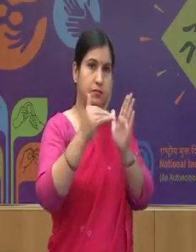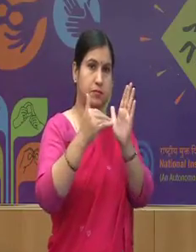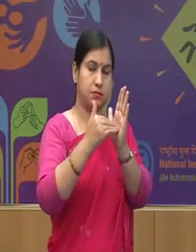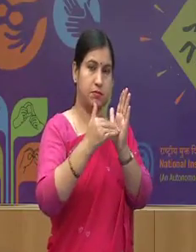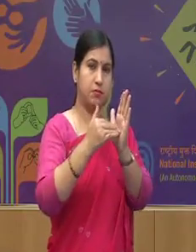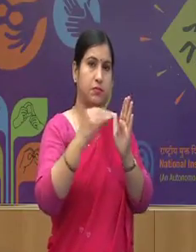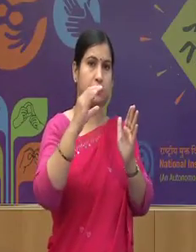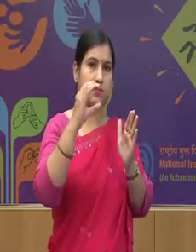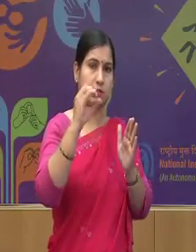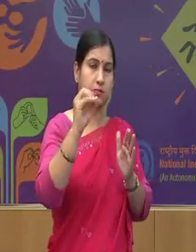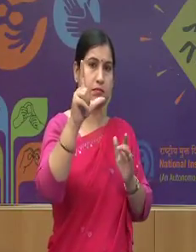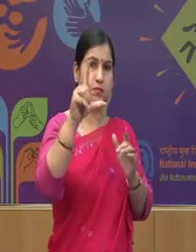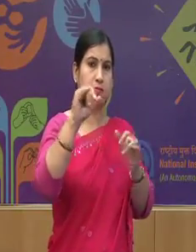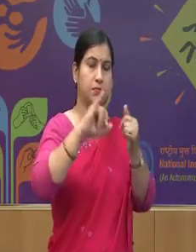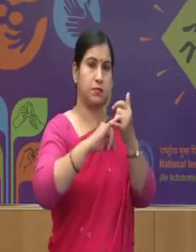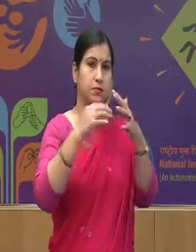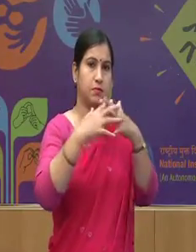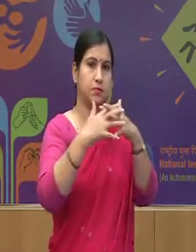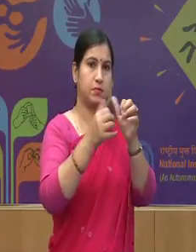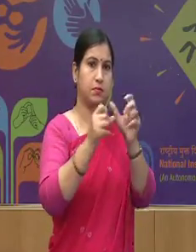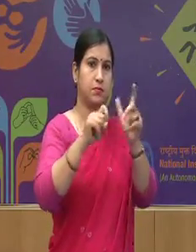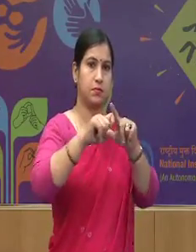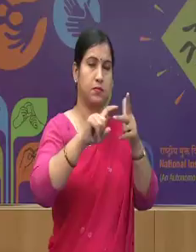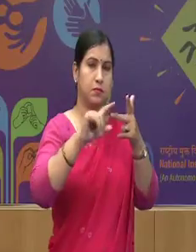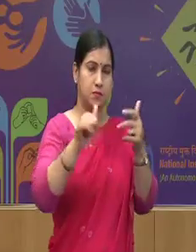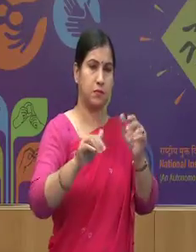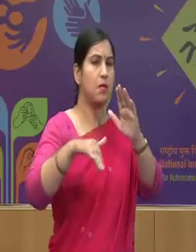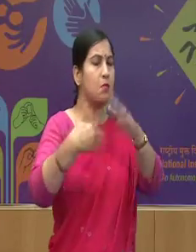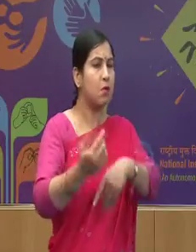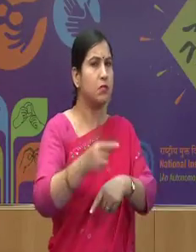However, later Germany captured entire